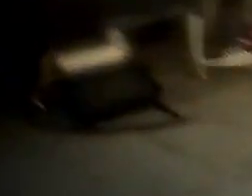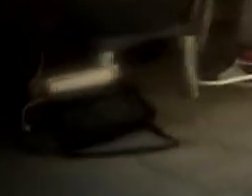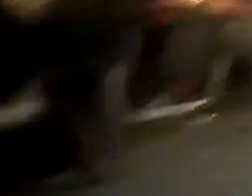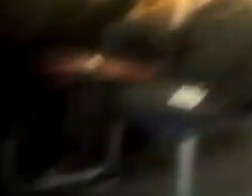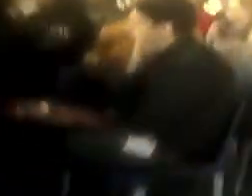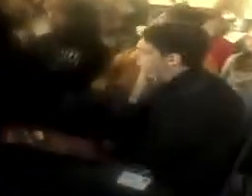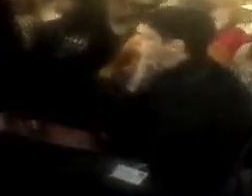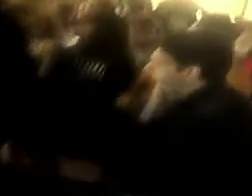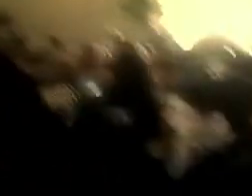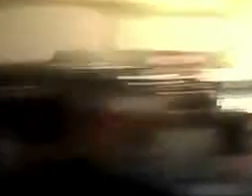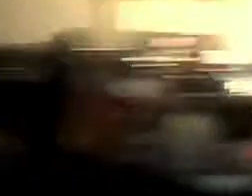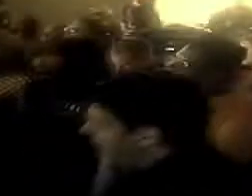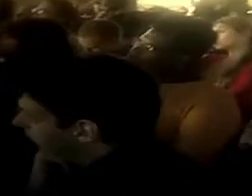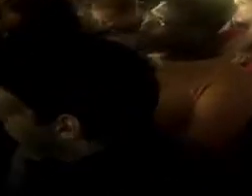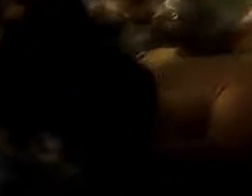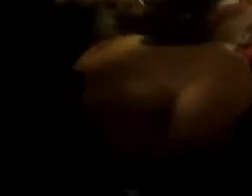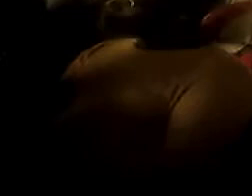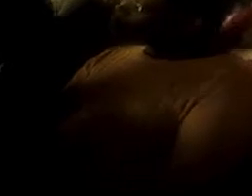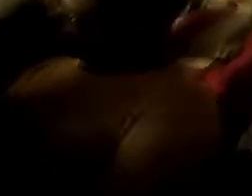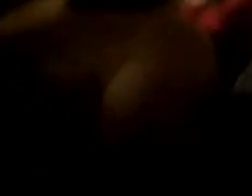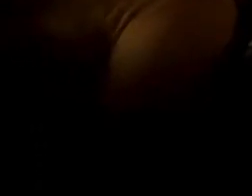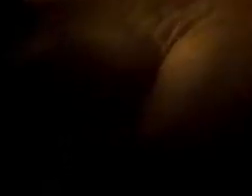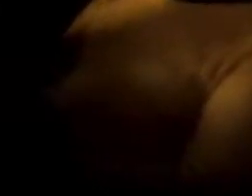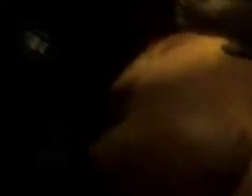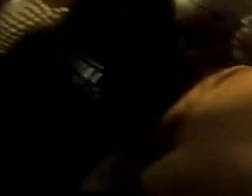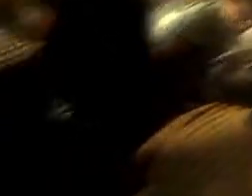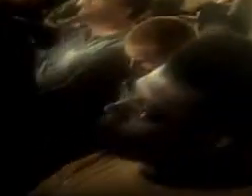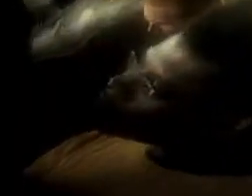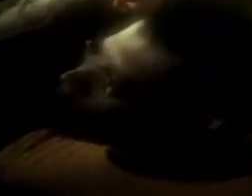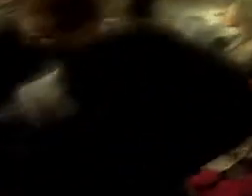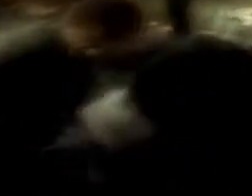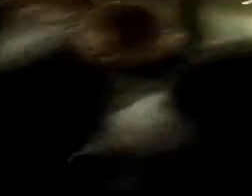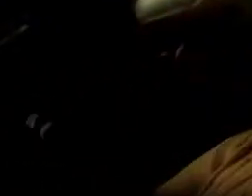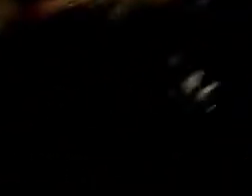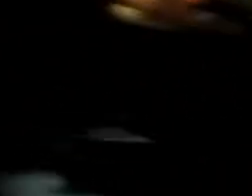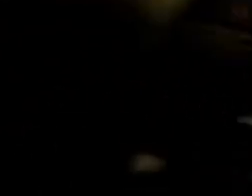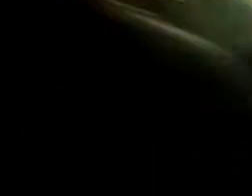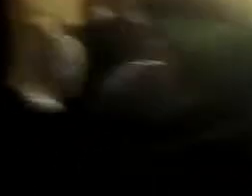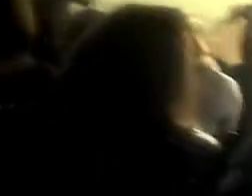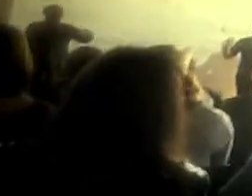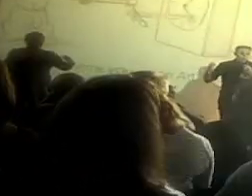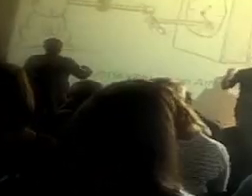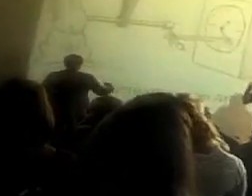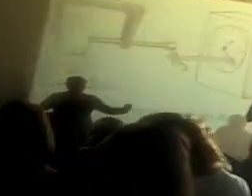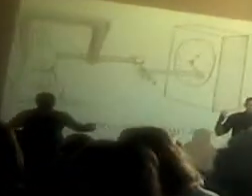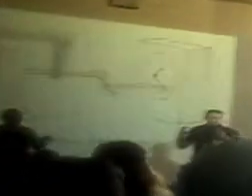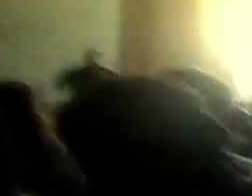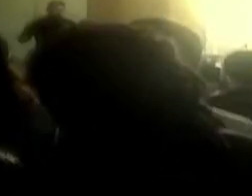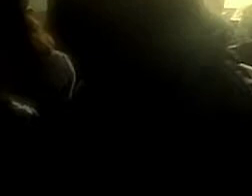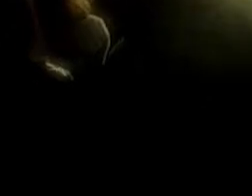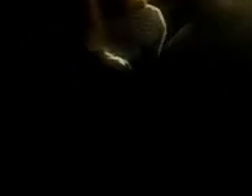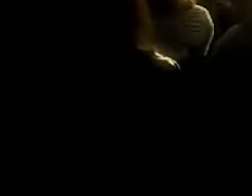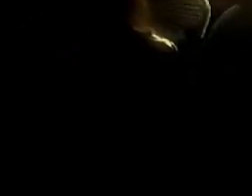installation, which was essentially a band set up with everything turned up on full, and the whole room hummed with the electricity of amps. And as you walked